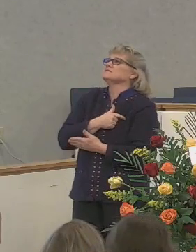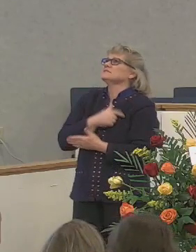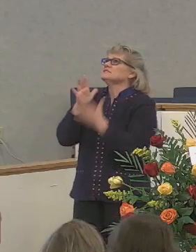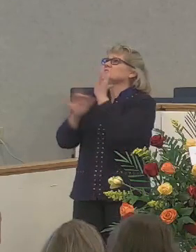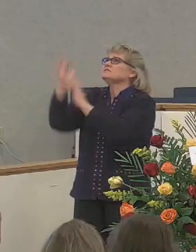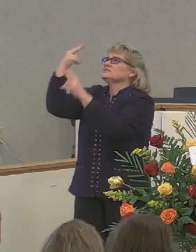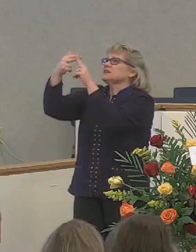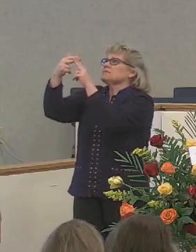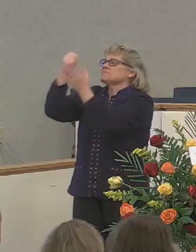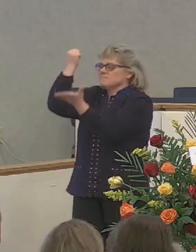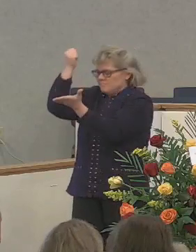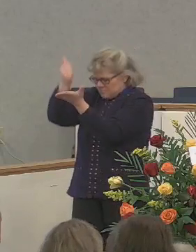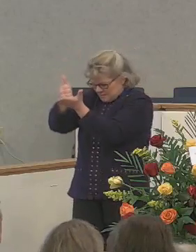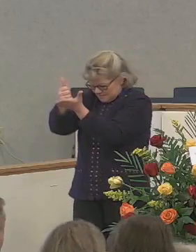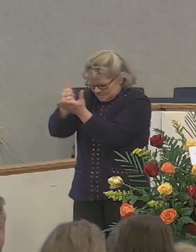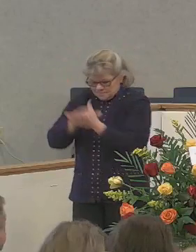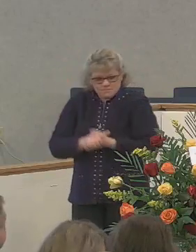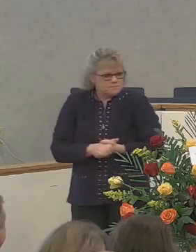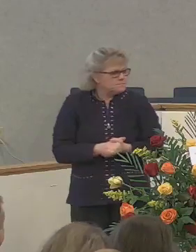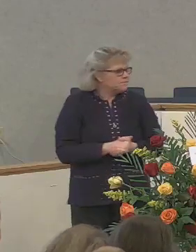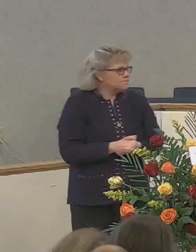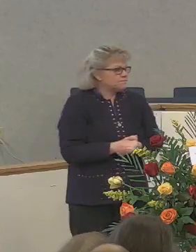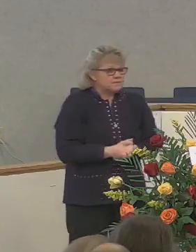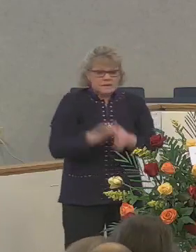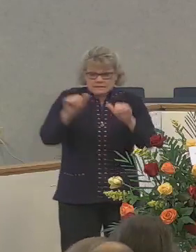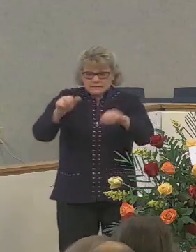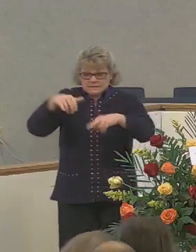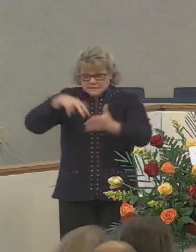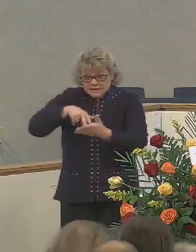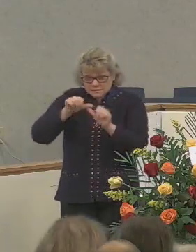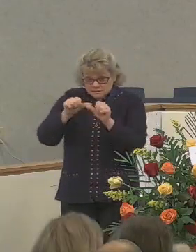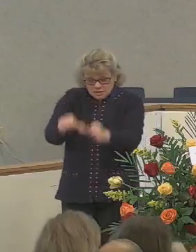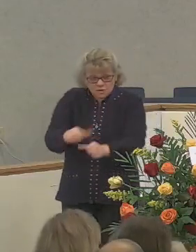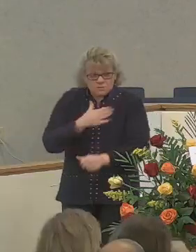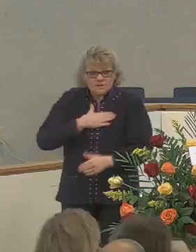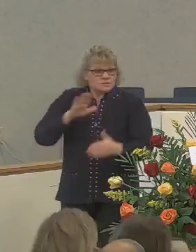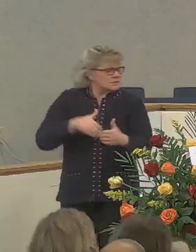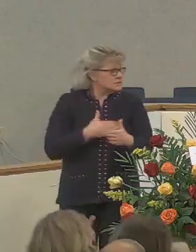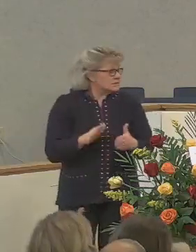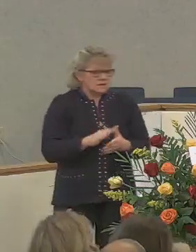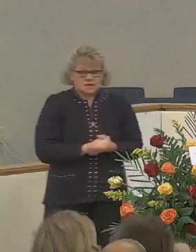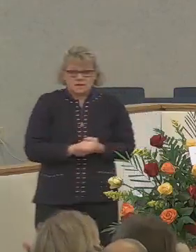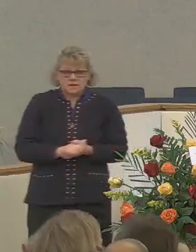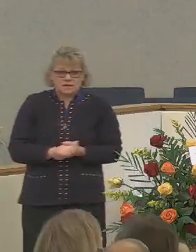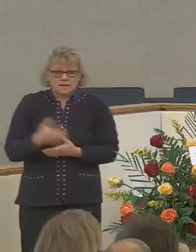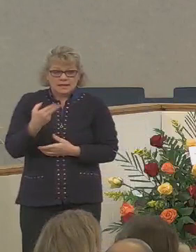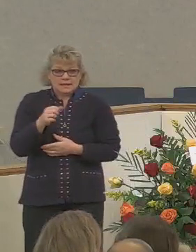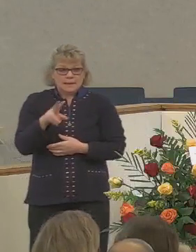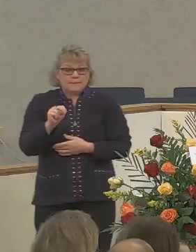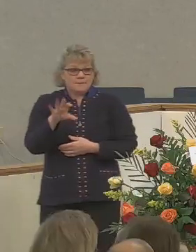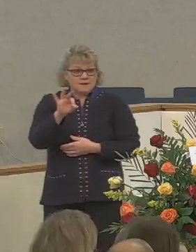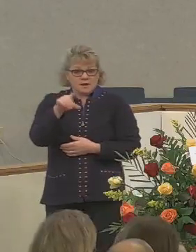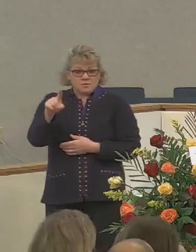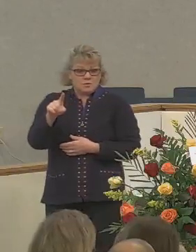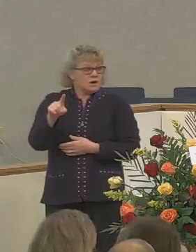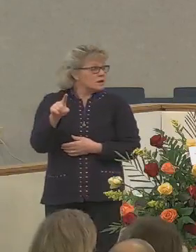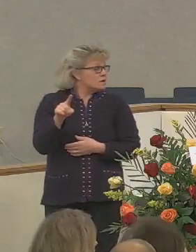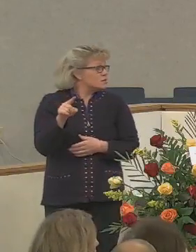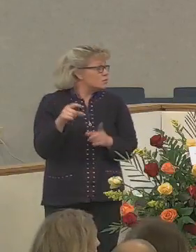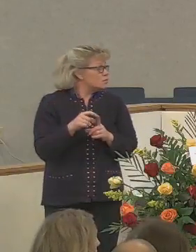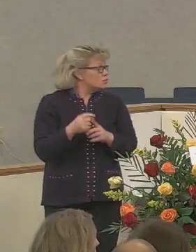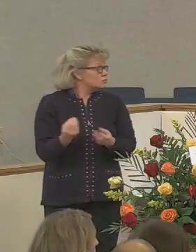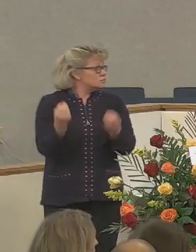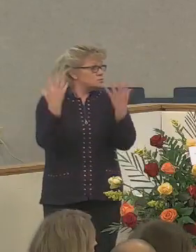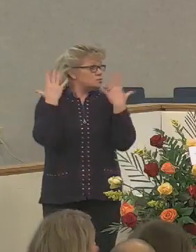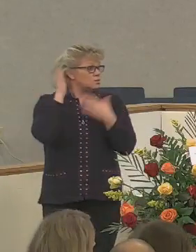In Jesus' name, amen. If you're able to remain standing while we sing, we're going to be in hymn 91, or the words will be up on the